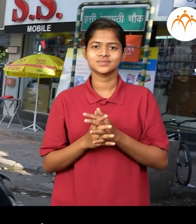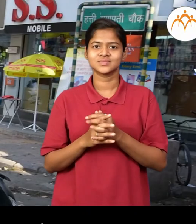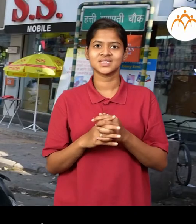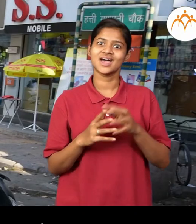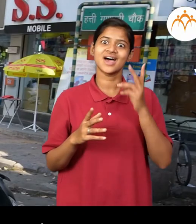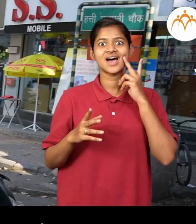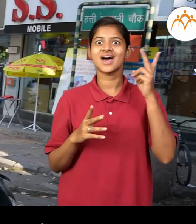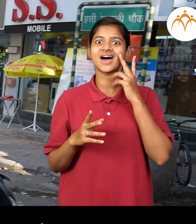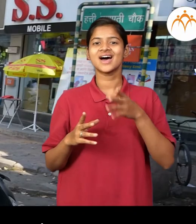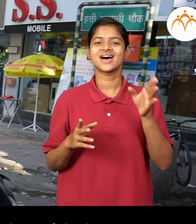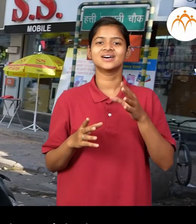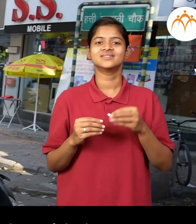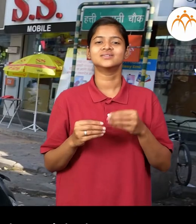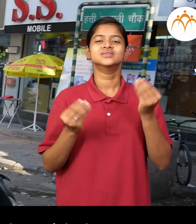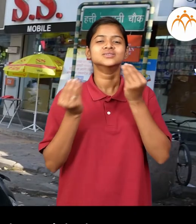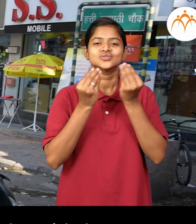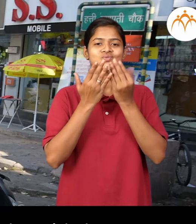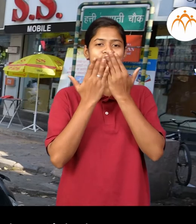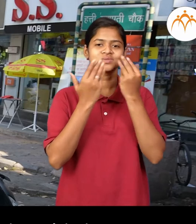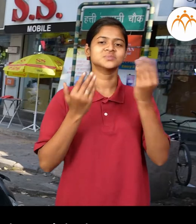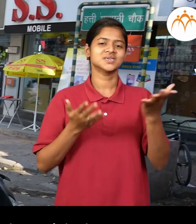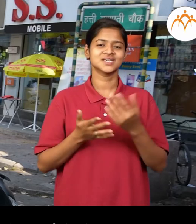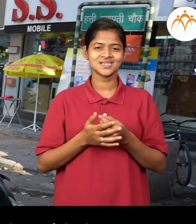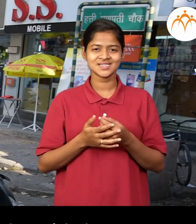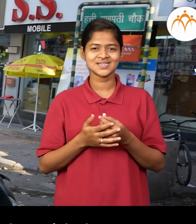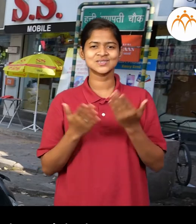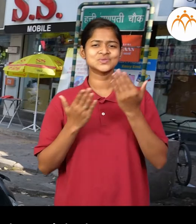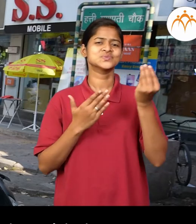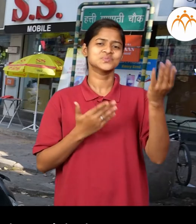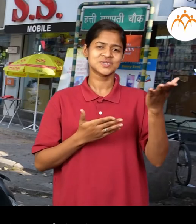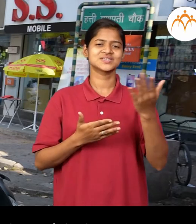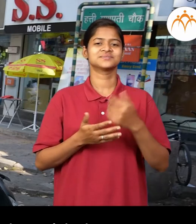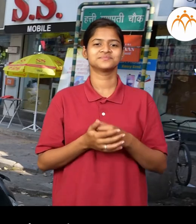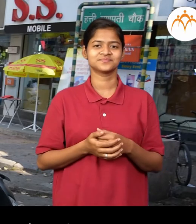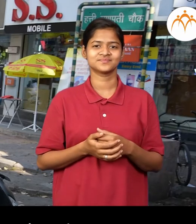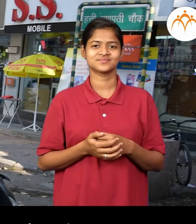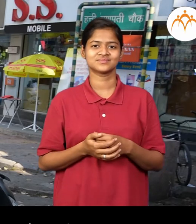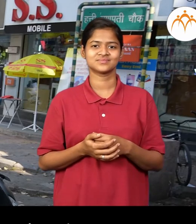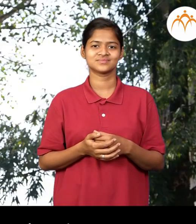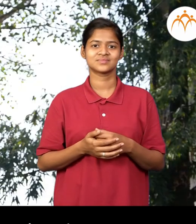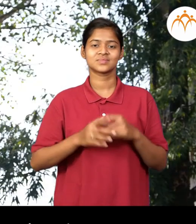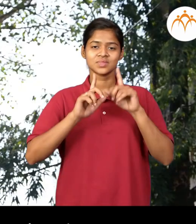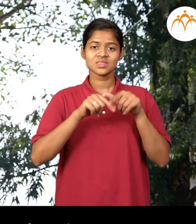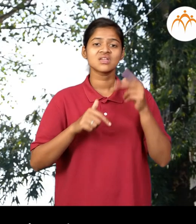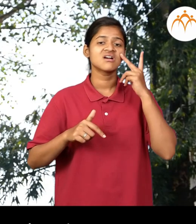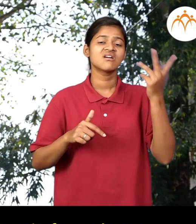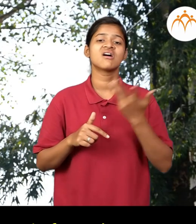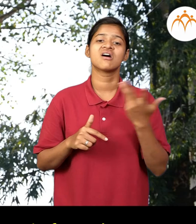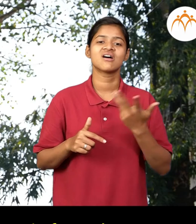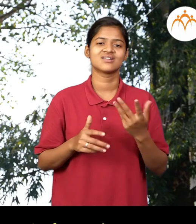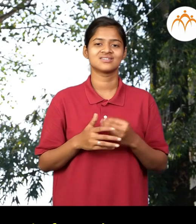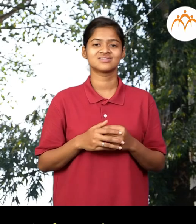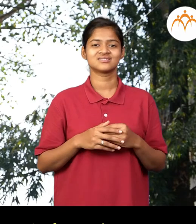school is very close. Dada said, see what sign this is. Devansha looked at the sign.